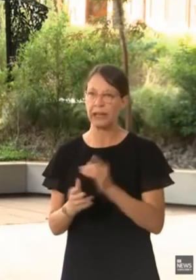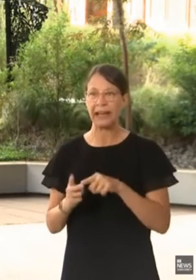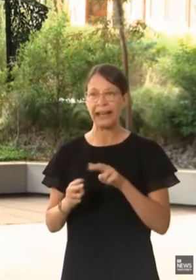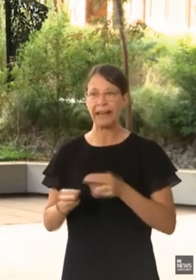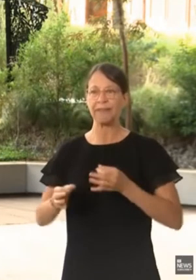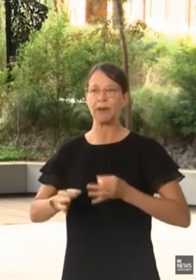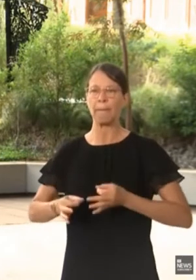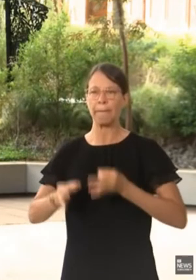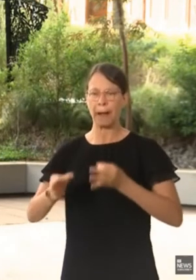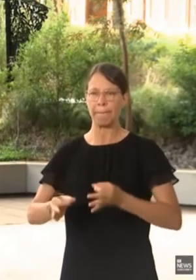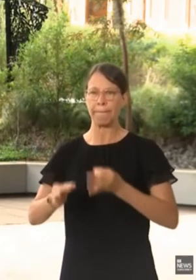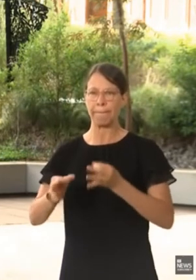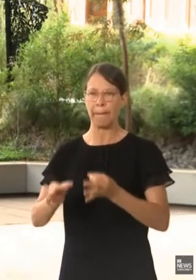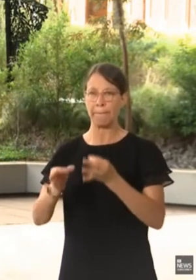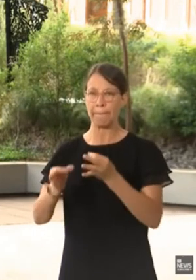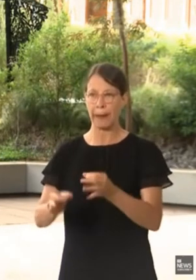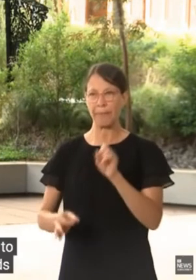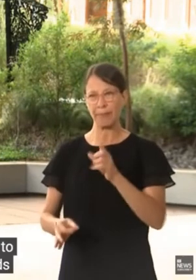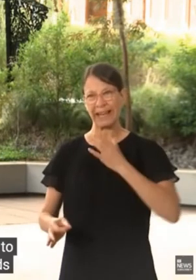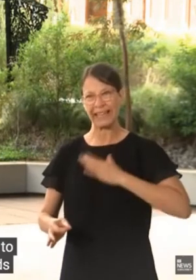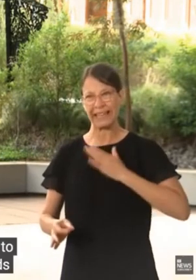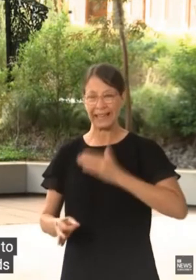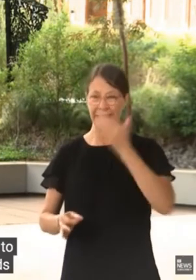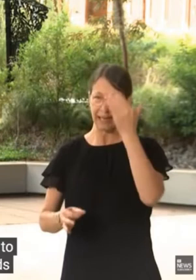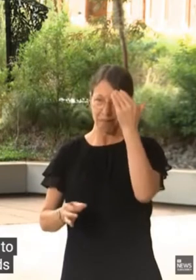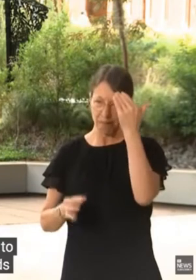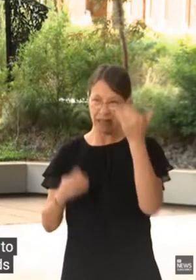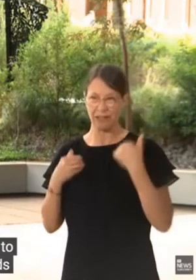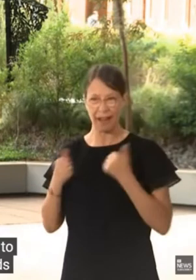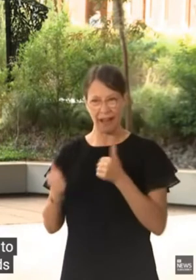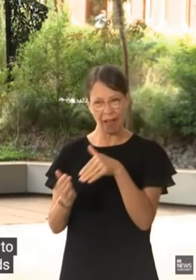care for someone who needs mental health can